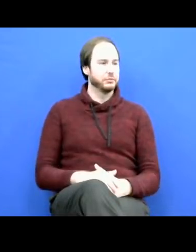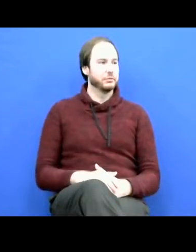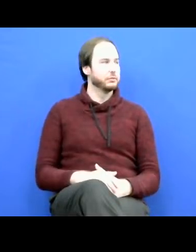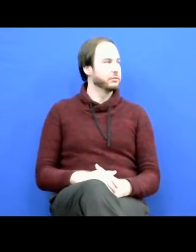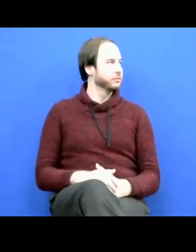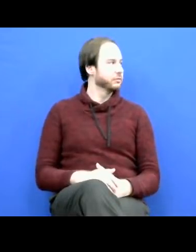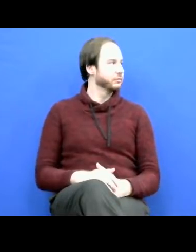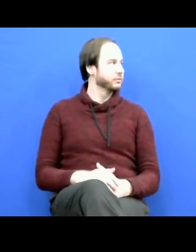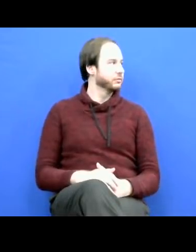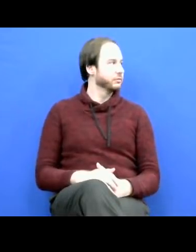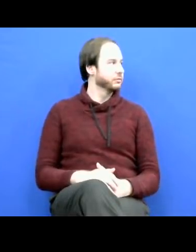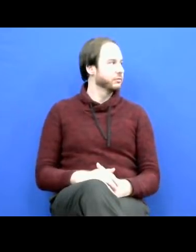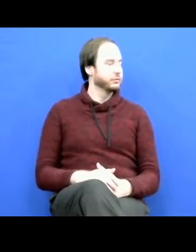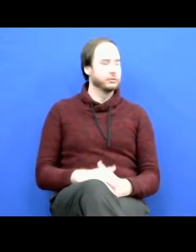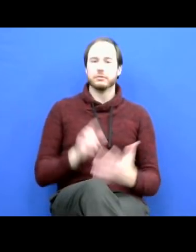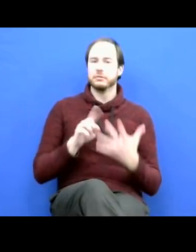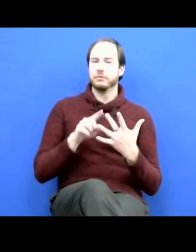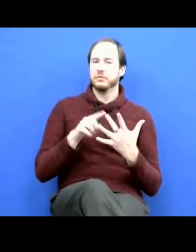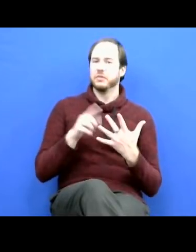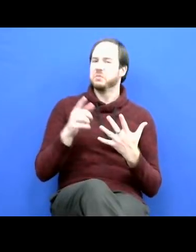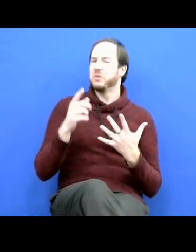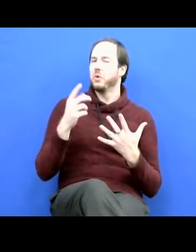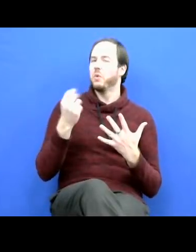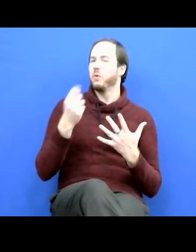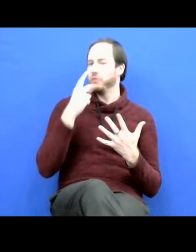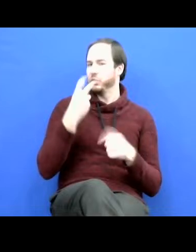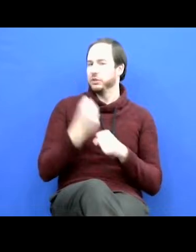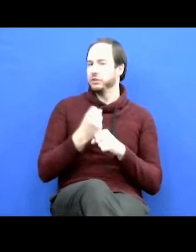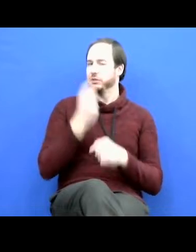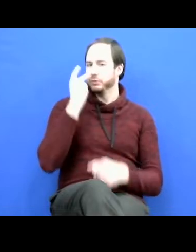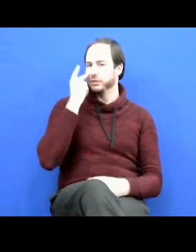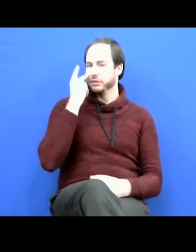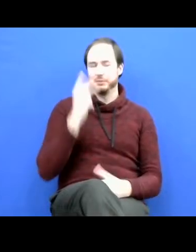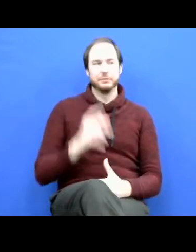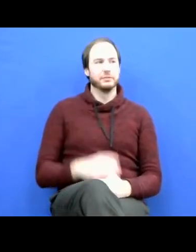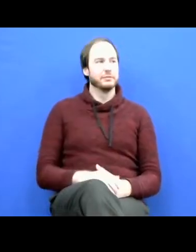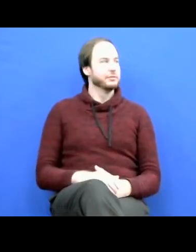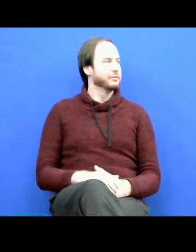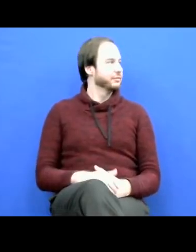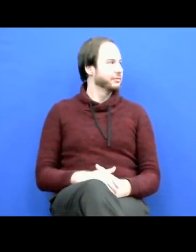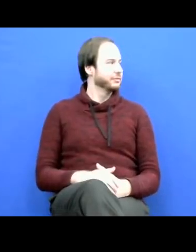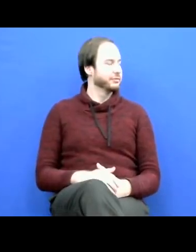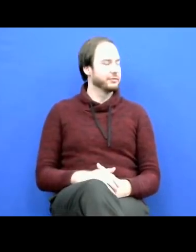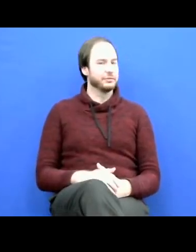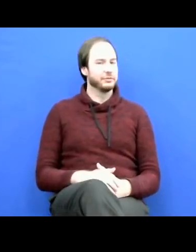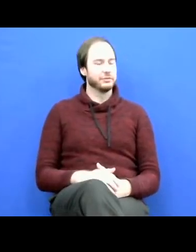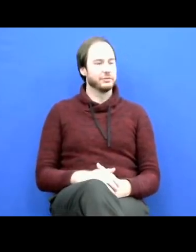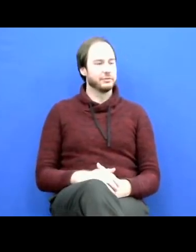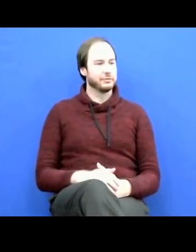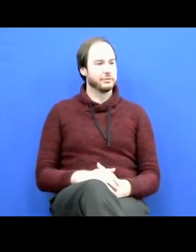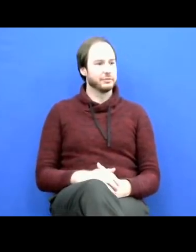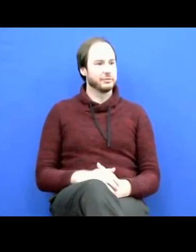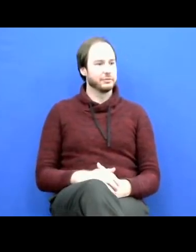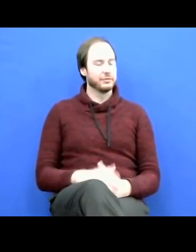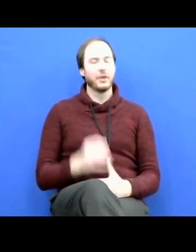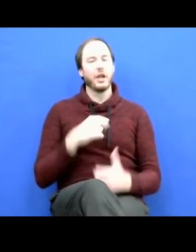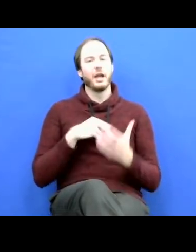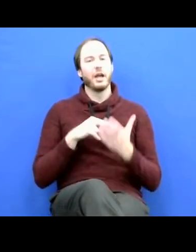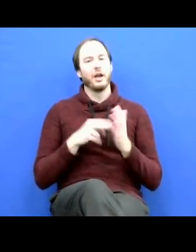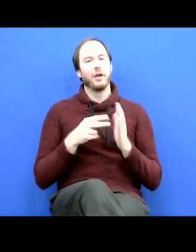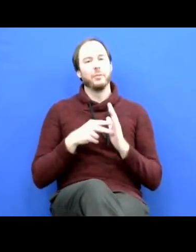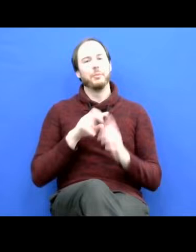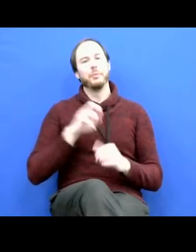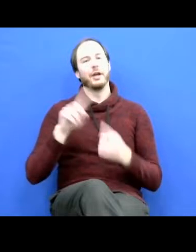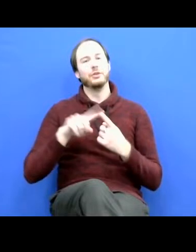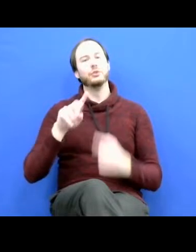You Thank might you. ask that question in 2 years. Right now, I think she probably. I meant go back to the zoning board.